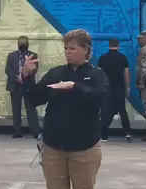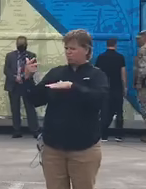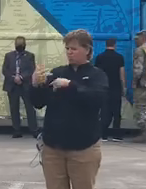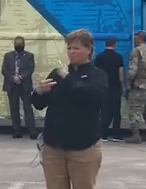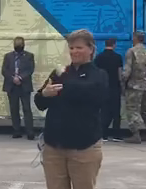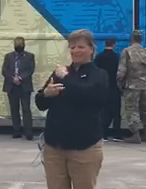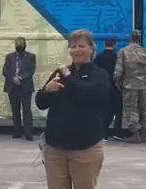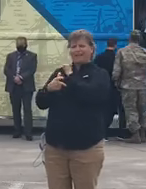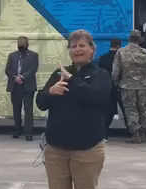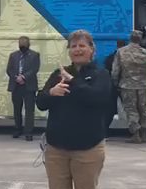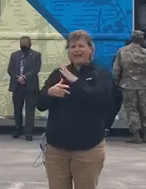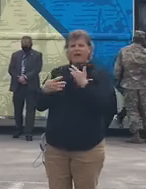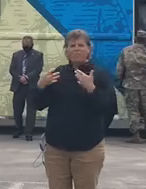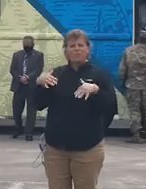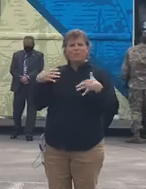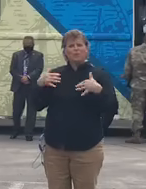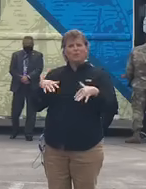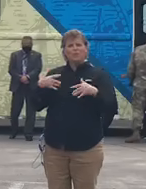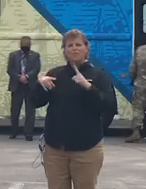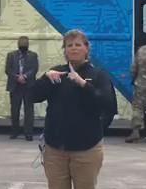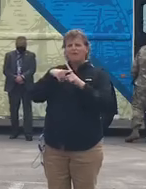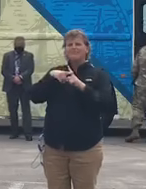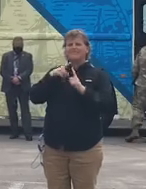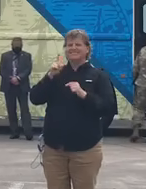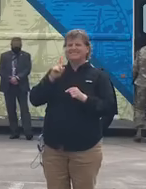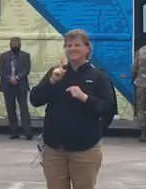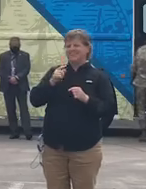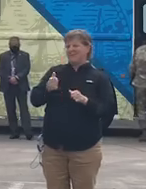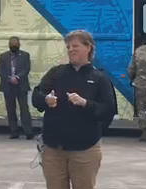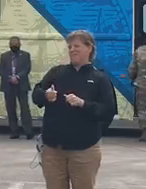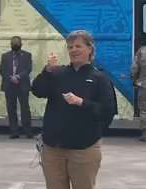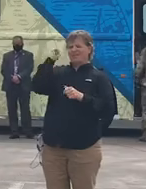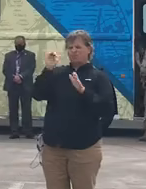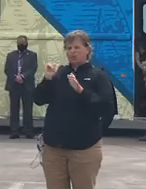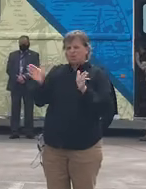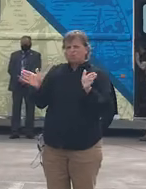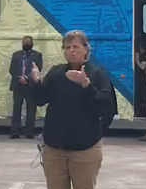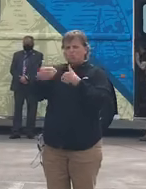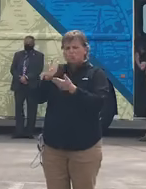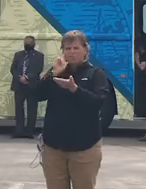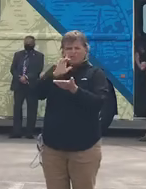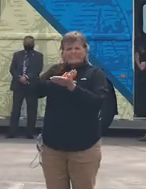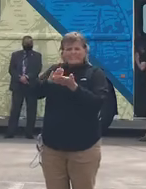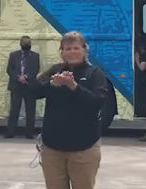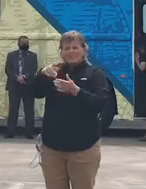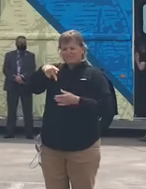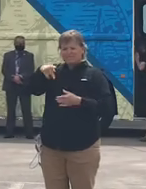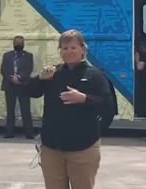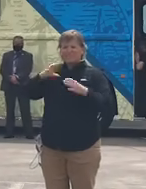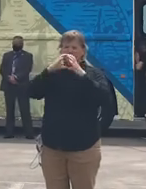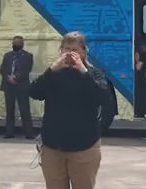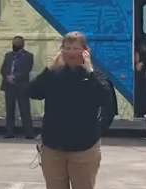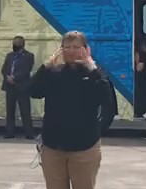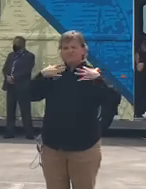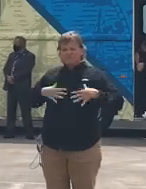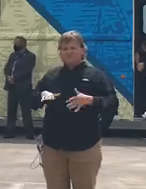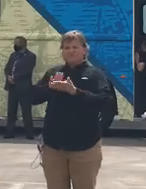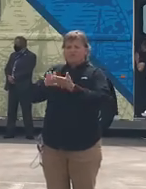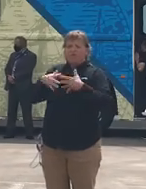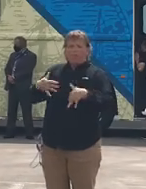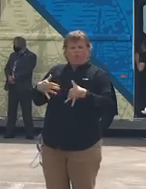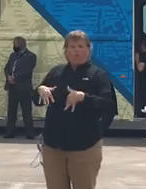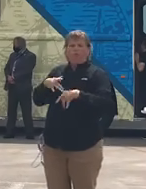there that will decontaminate 80,000 masks a day. The N95 masks to make sure that our healthcare workers have